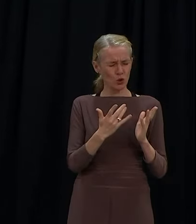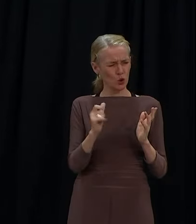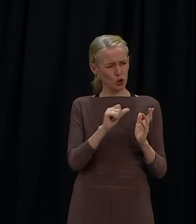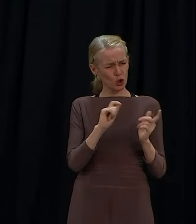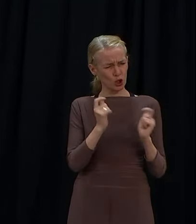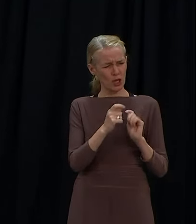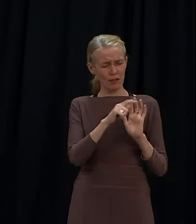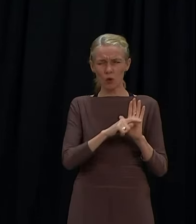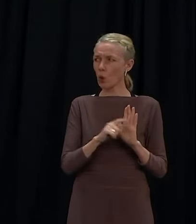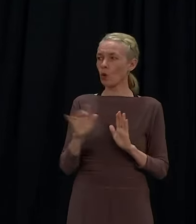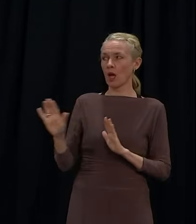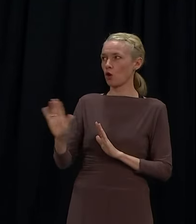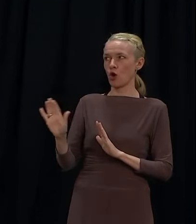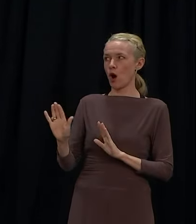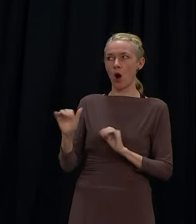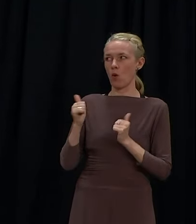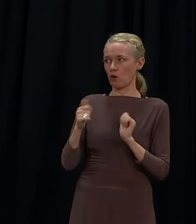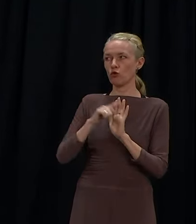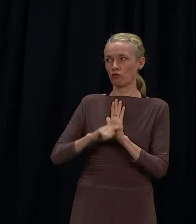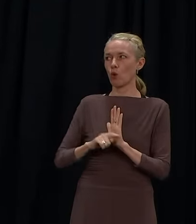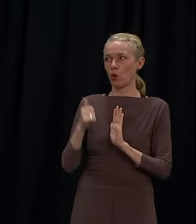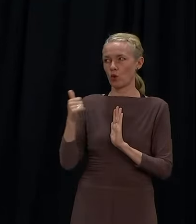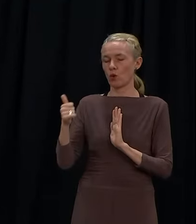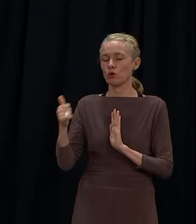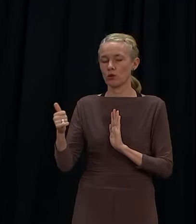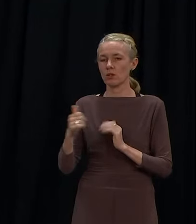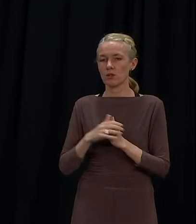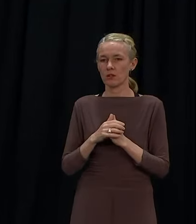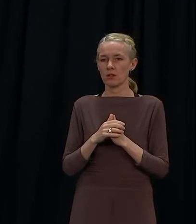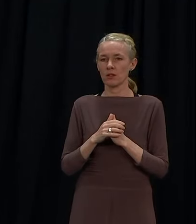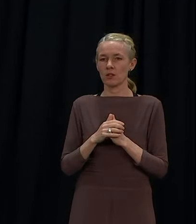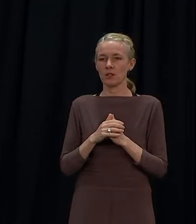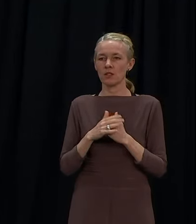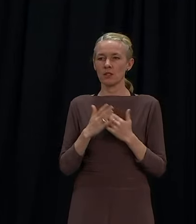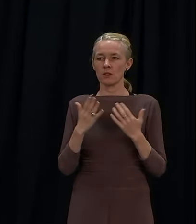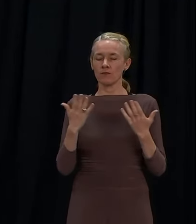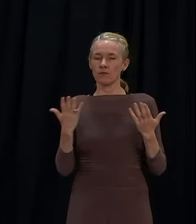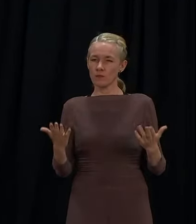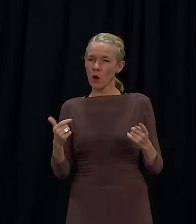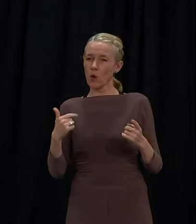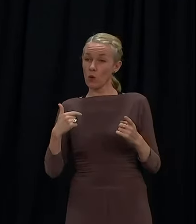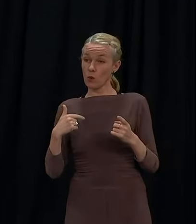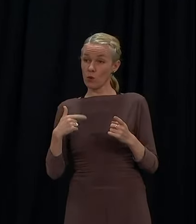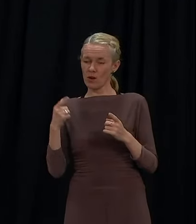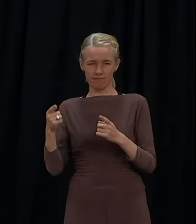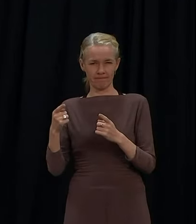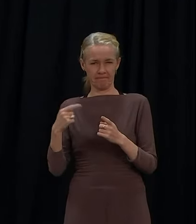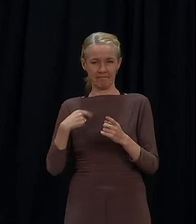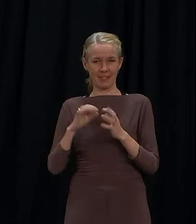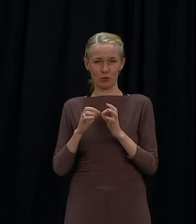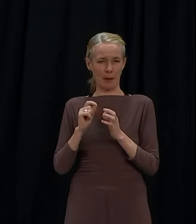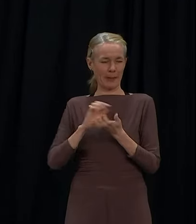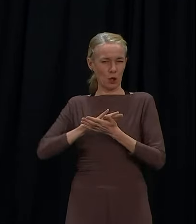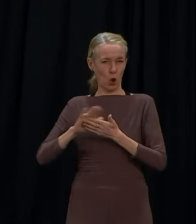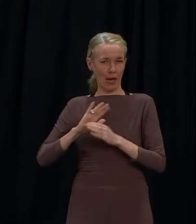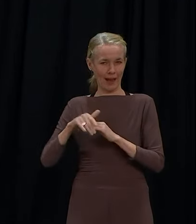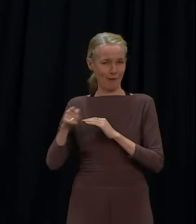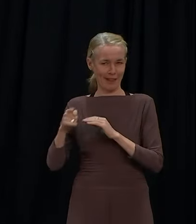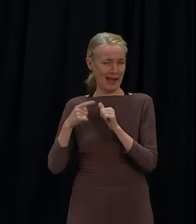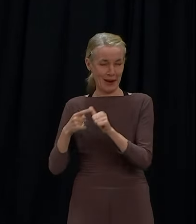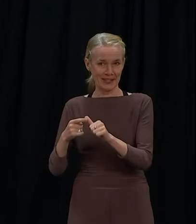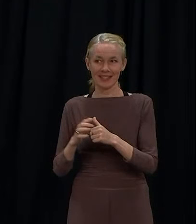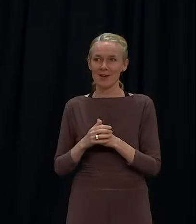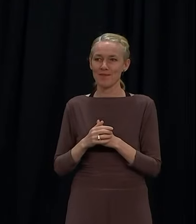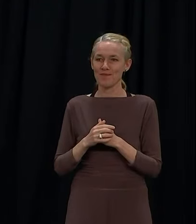interest. Not unusual for that to take longer than 24 hours. So I'll come to you, Luke, and then Luke away. With benefit of